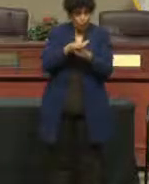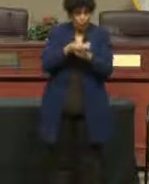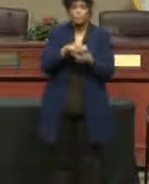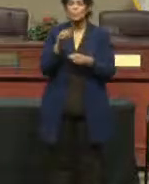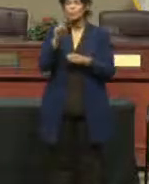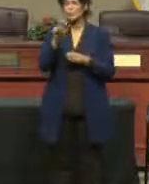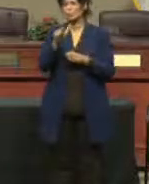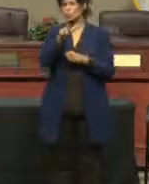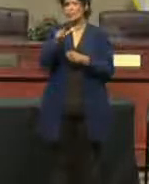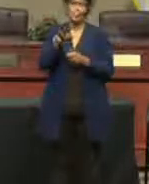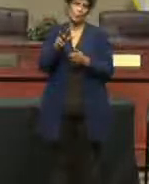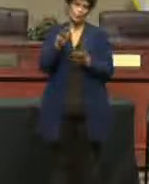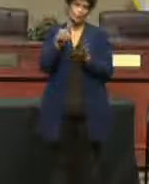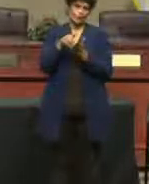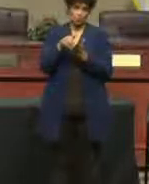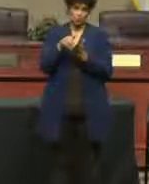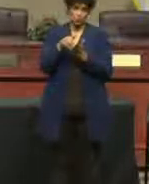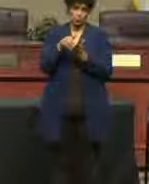123,000